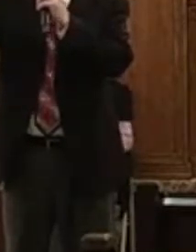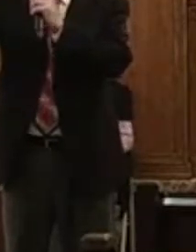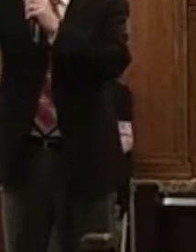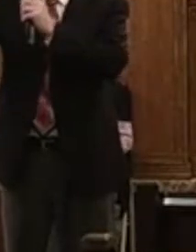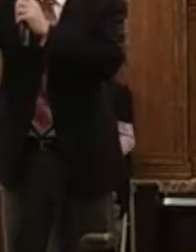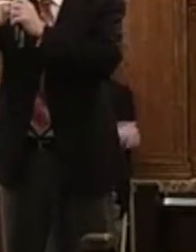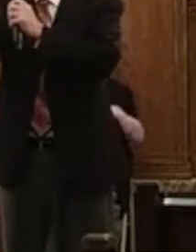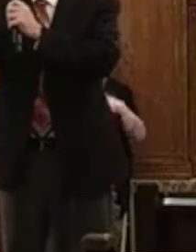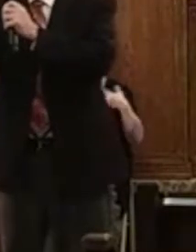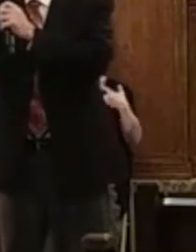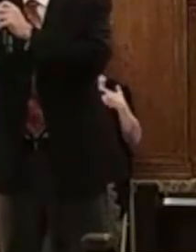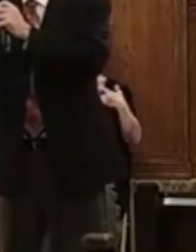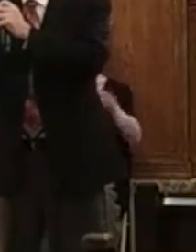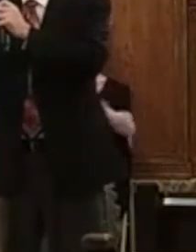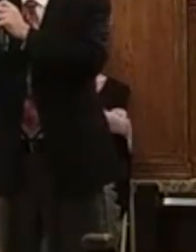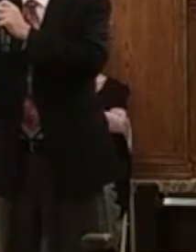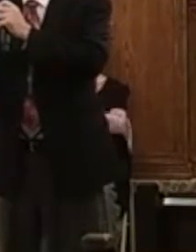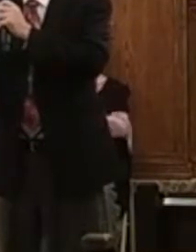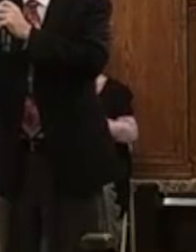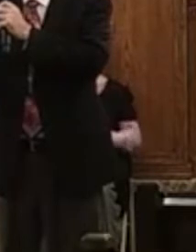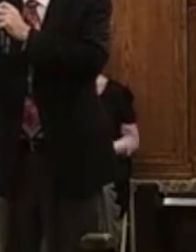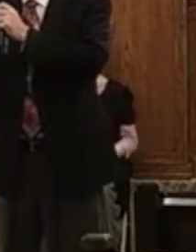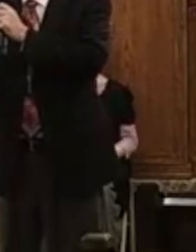And I feel His touch.